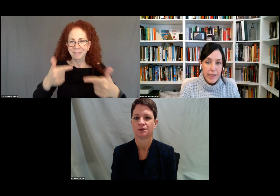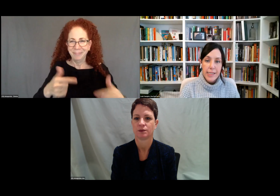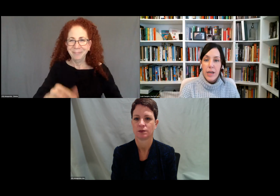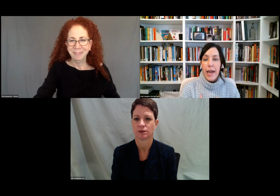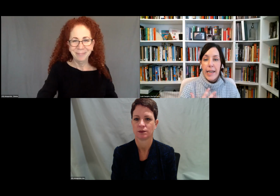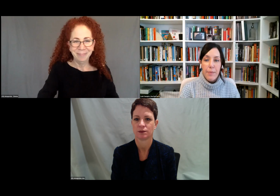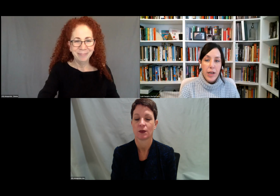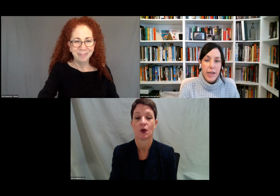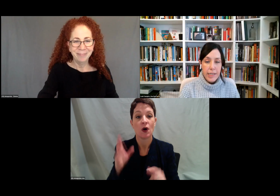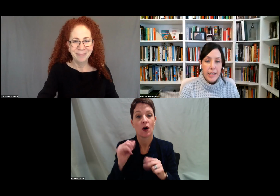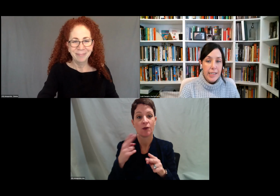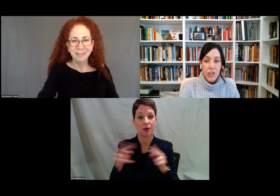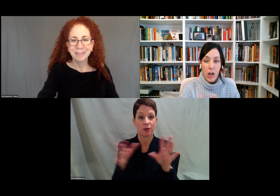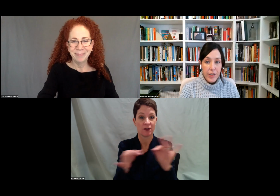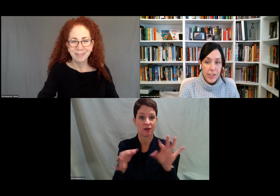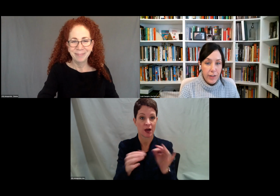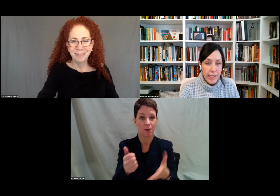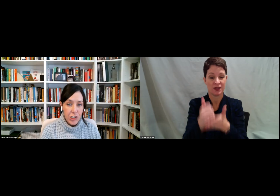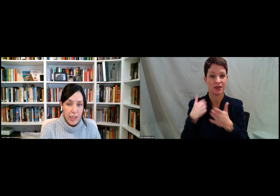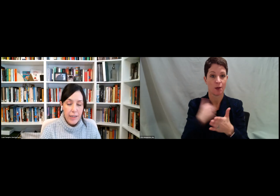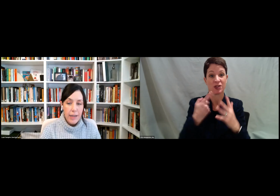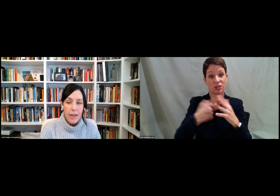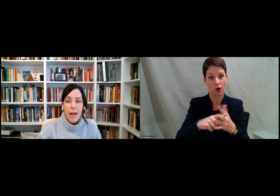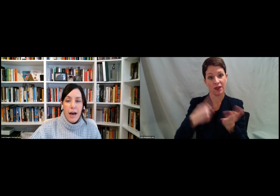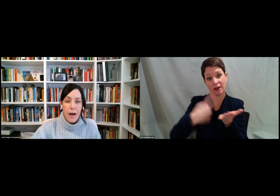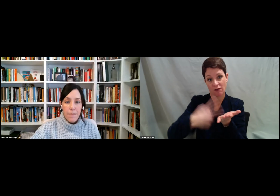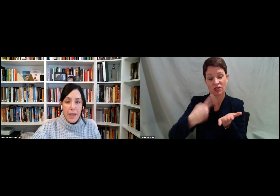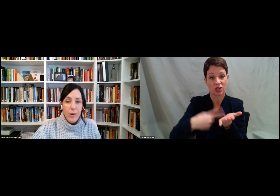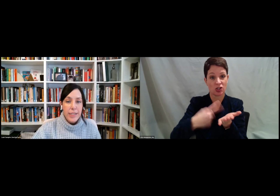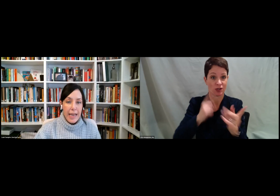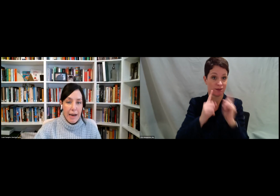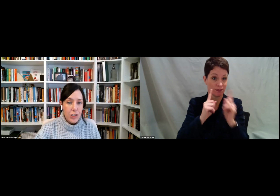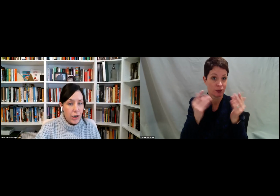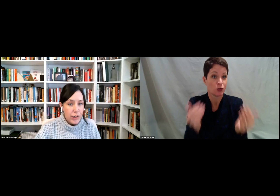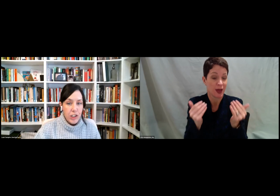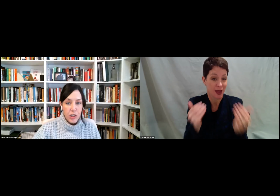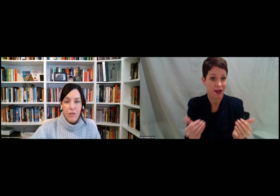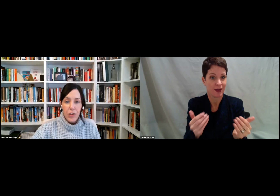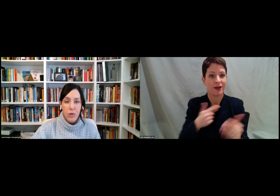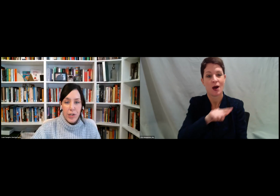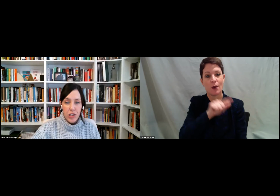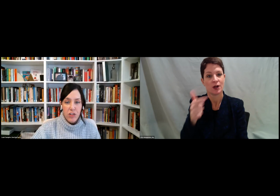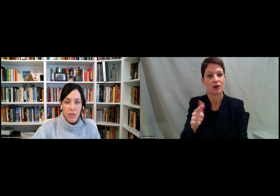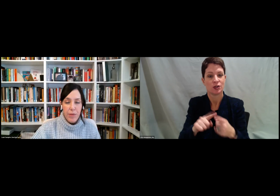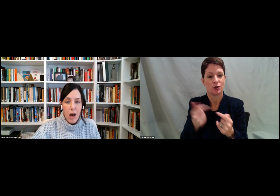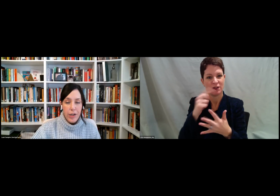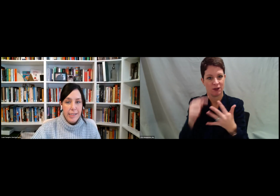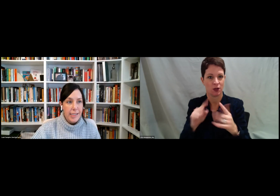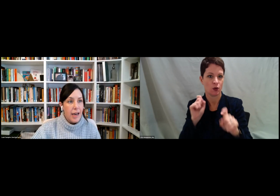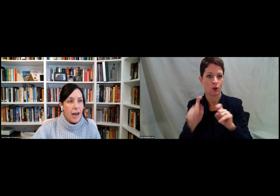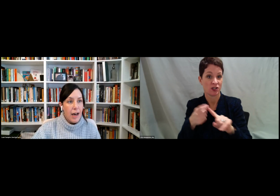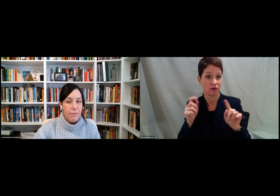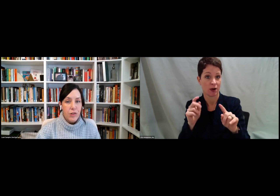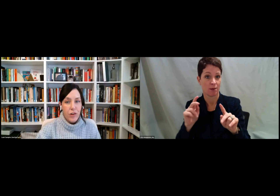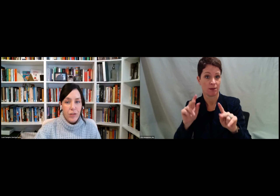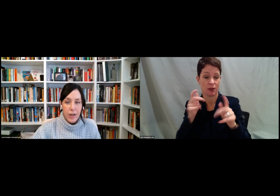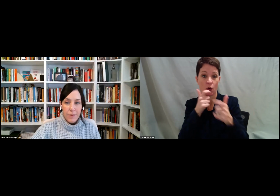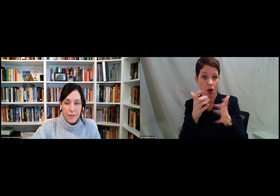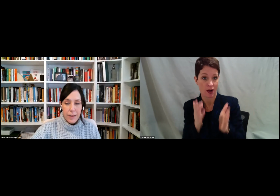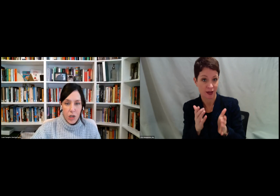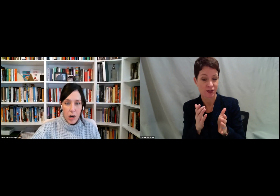brief comments enable us to at least start this conversation. I want to now turn to a few questions from the audience